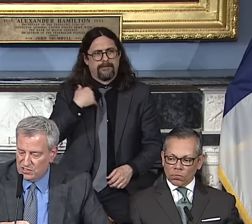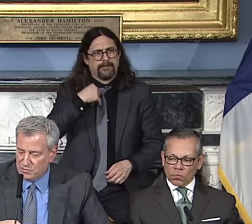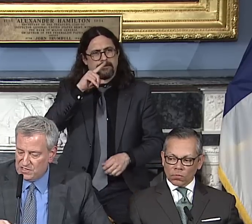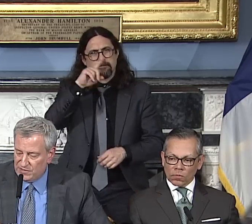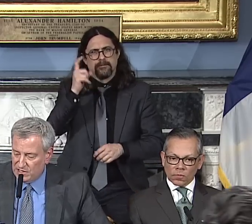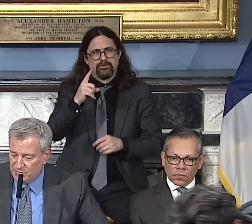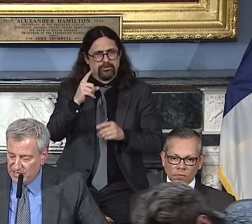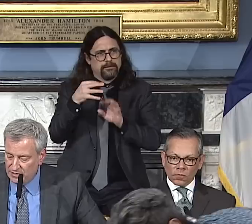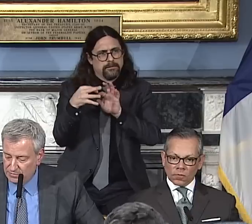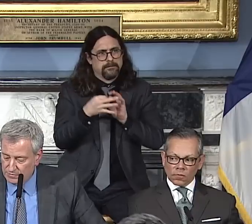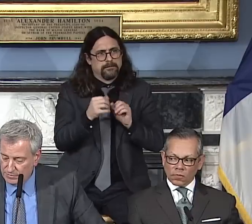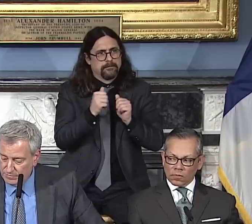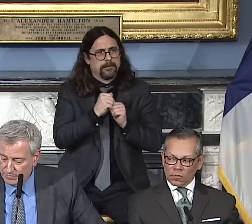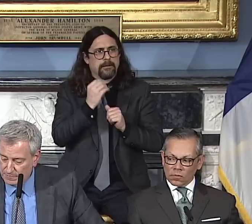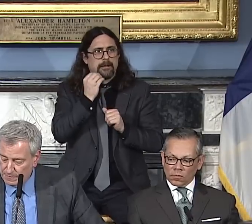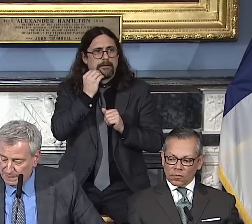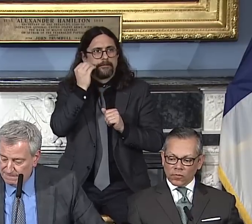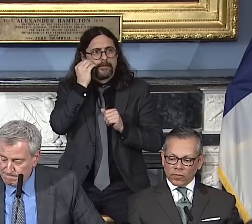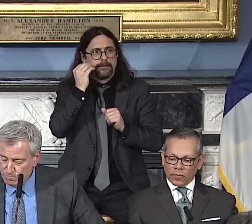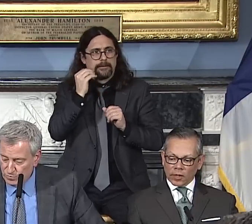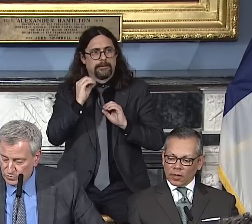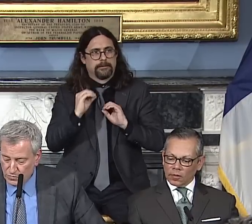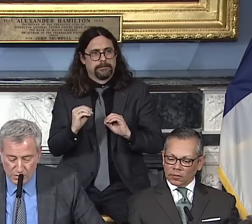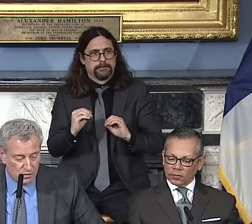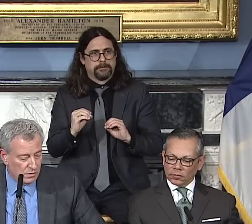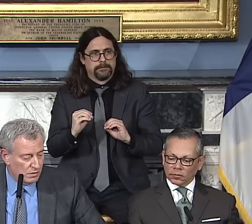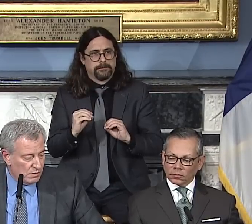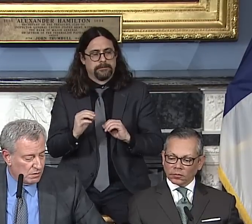back with a specific update.